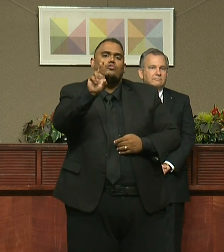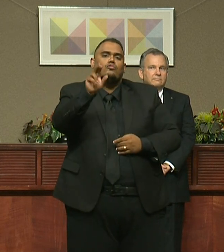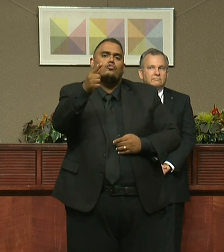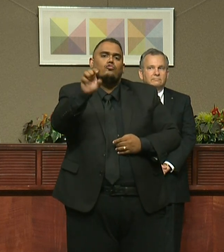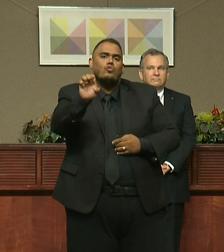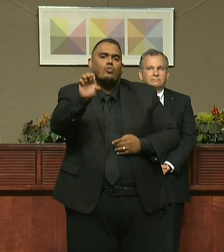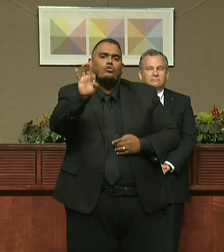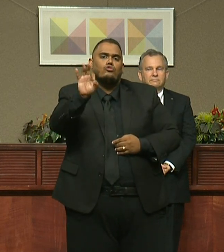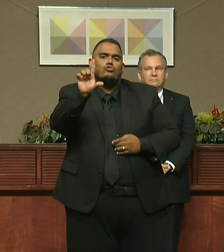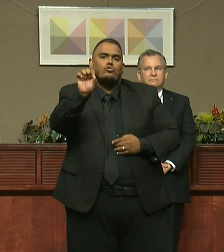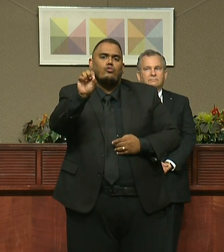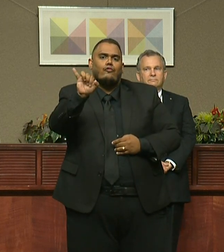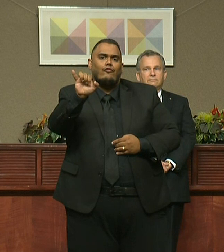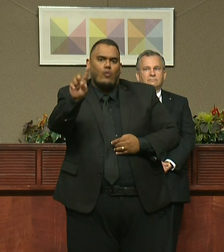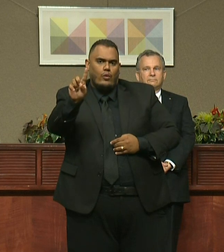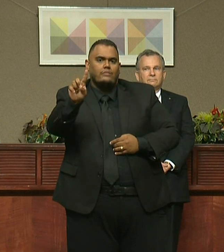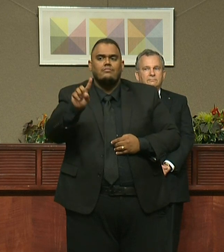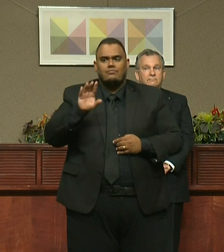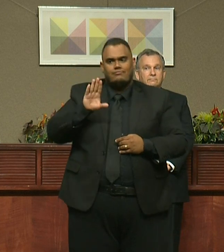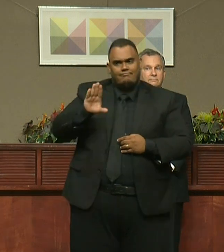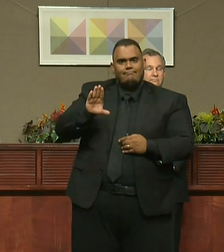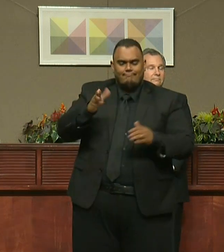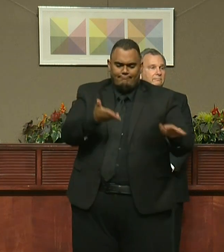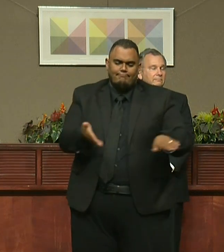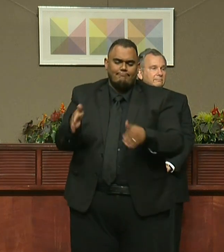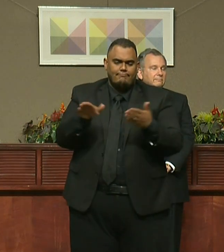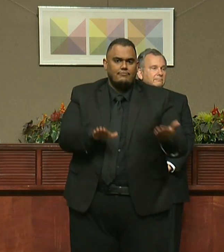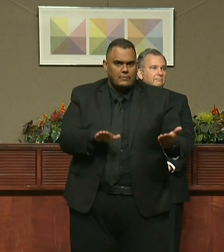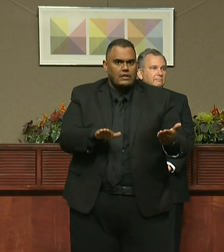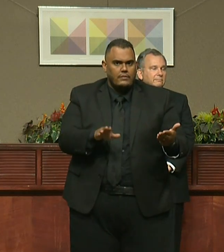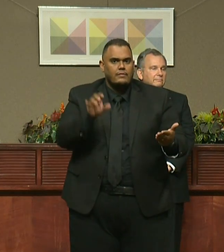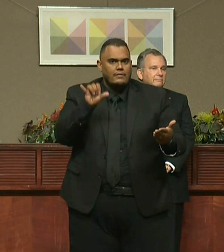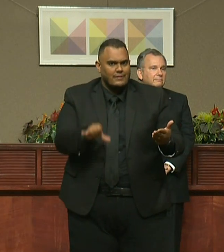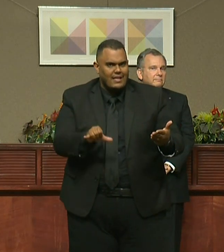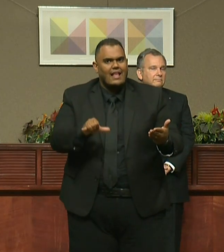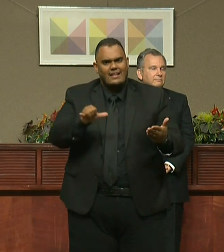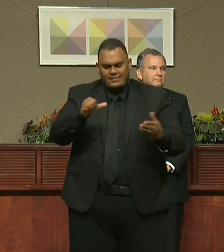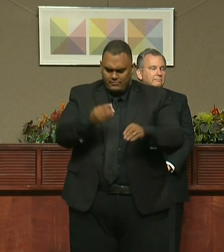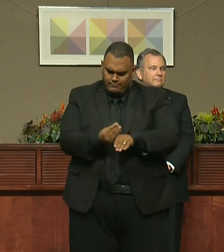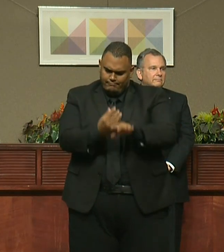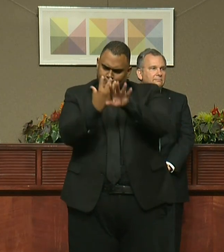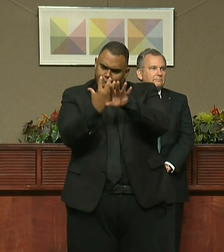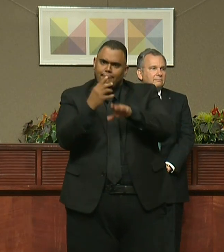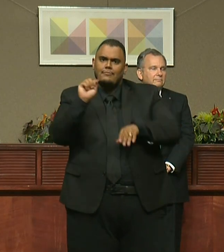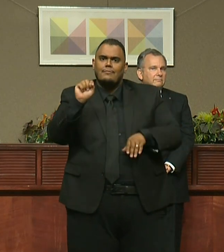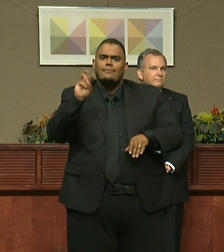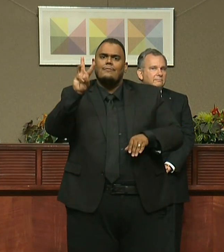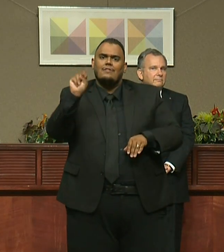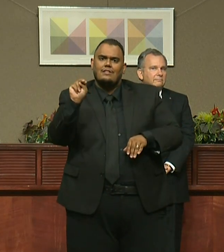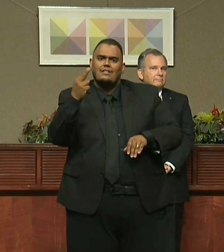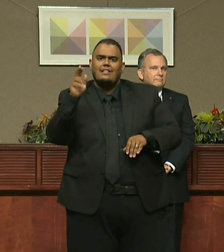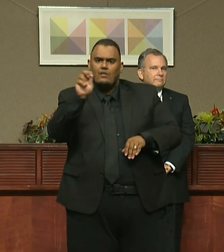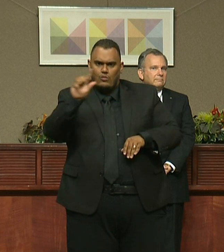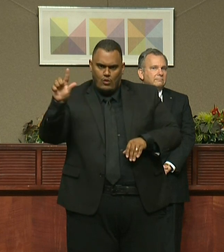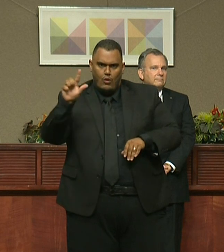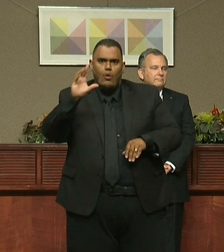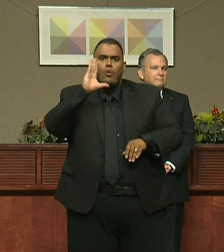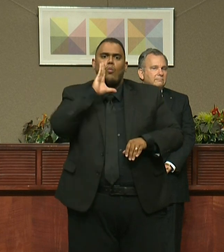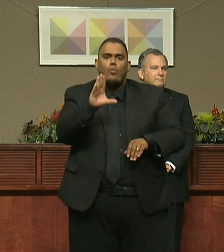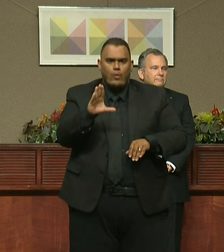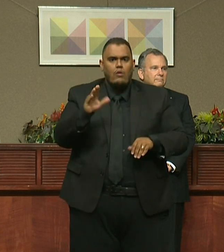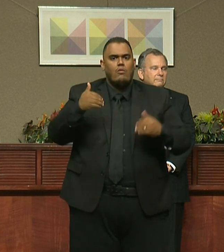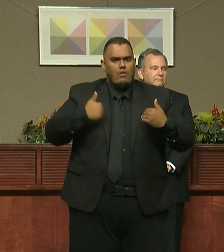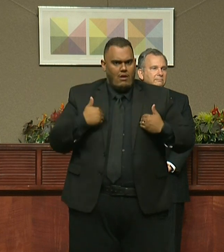a virtual town hall that we will do, and we will have representatives from various